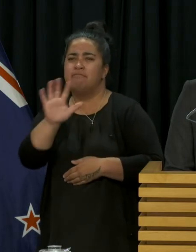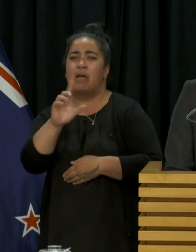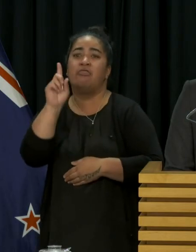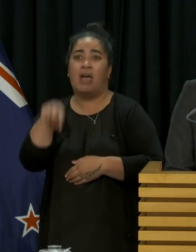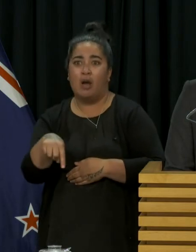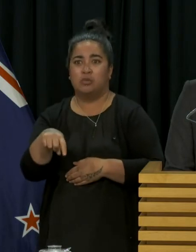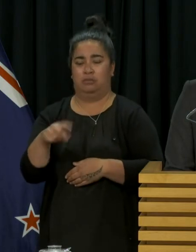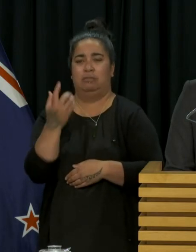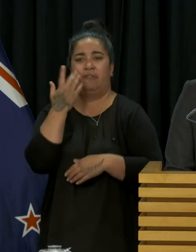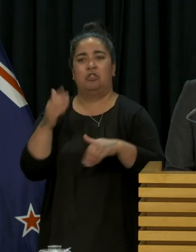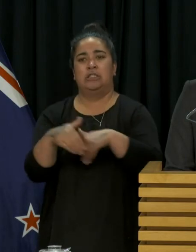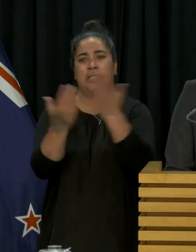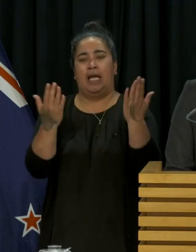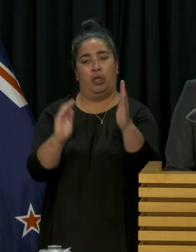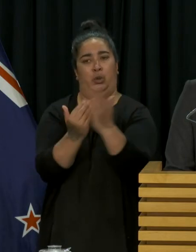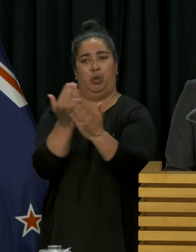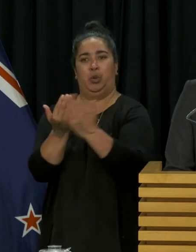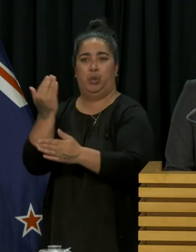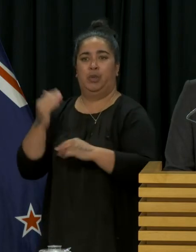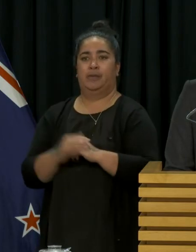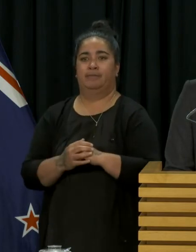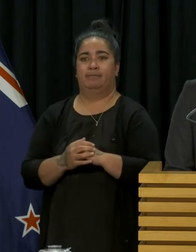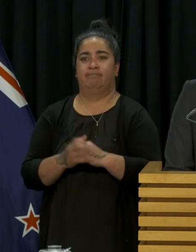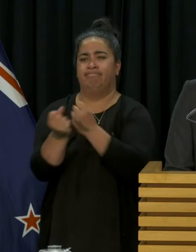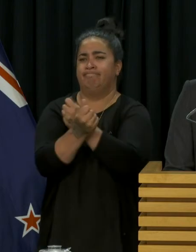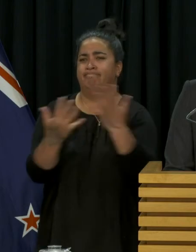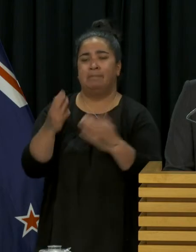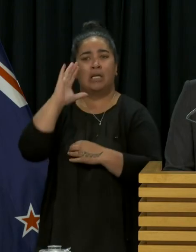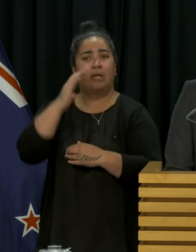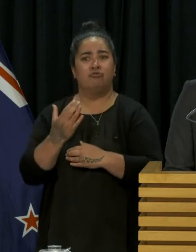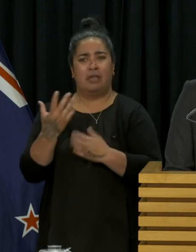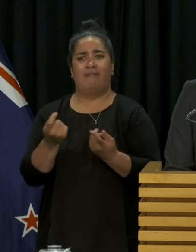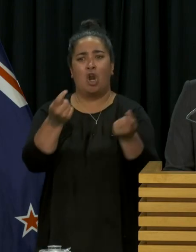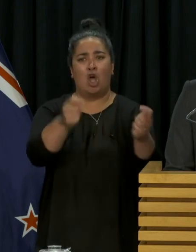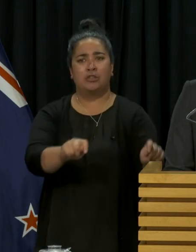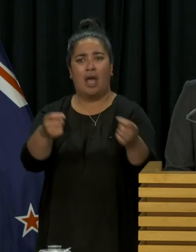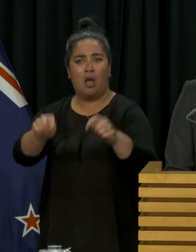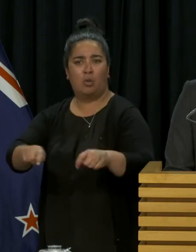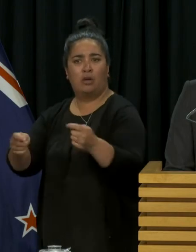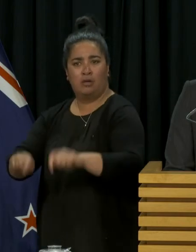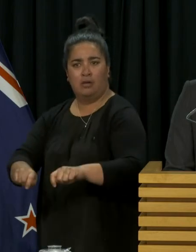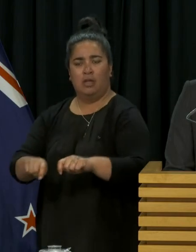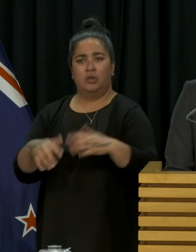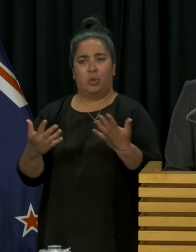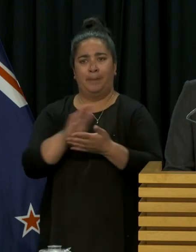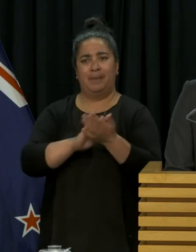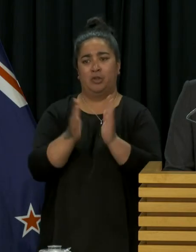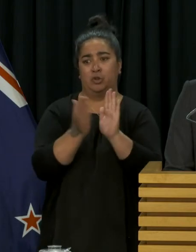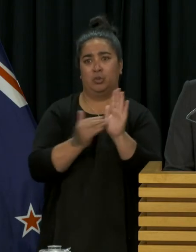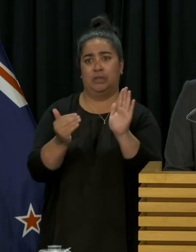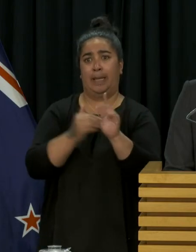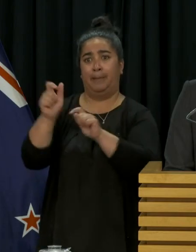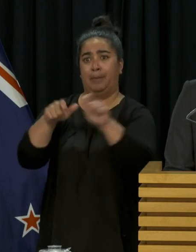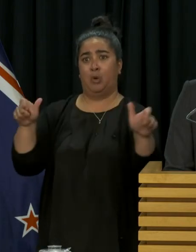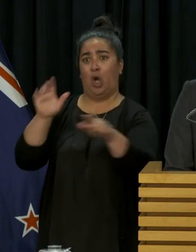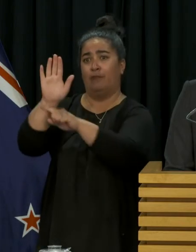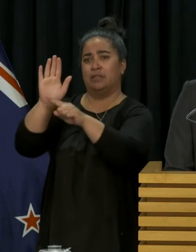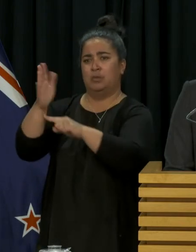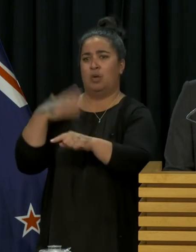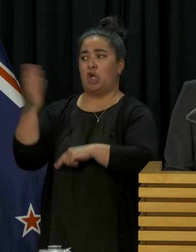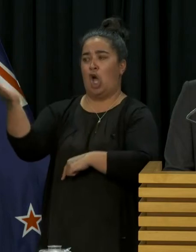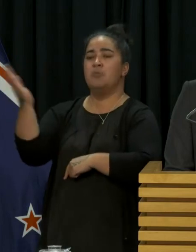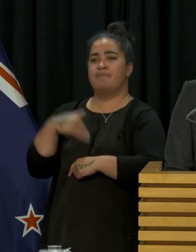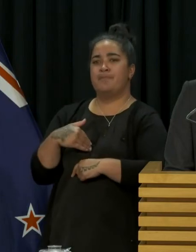Many countries have or are re-entering lockdowns, and more New Zealanders are understandably wanting to return to New